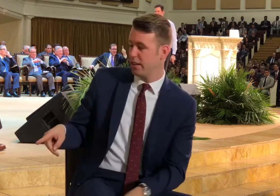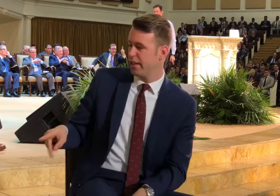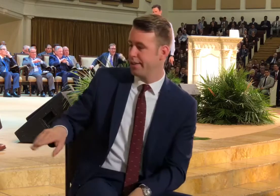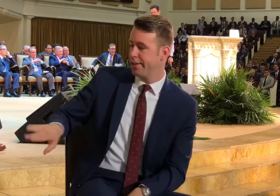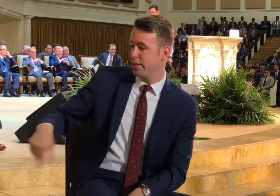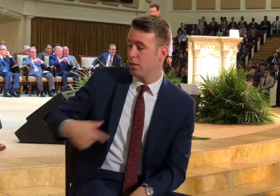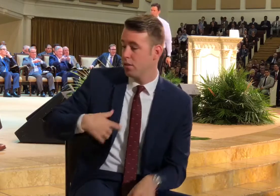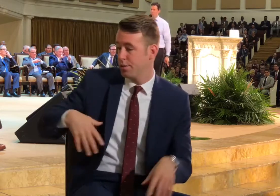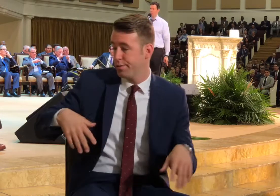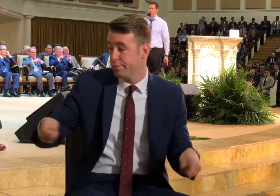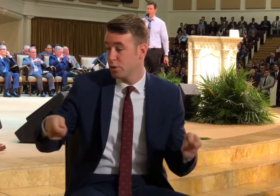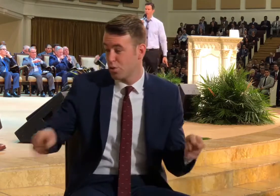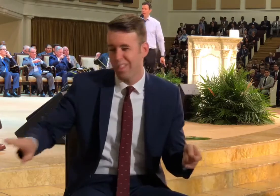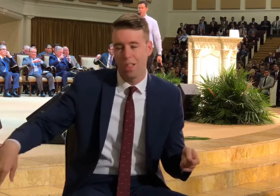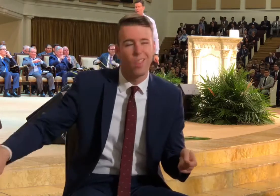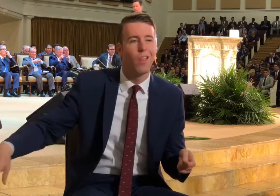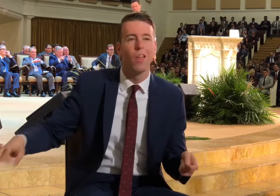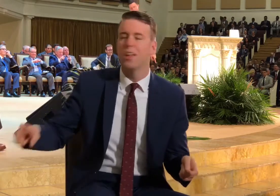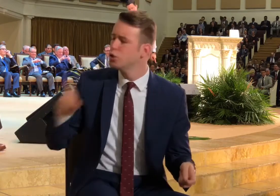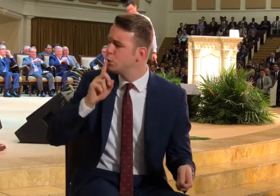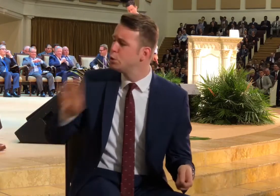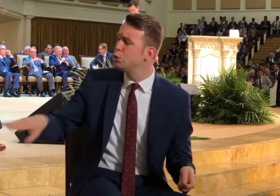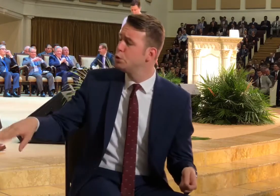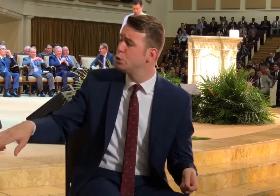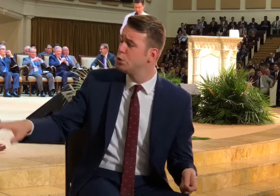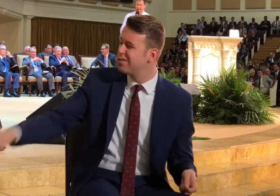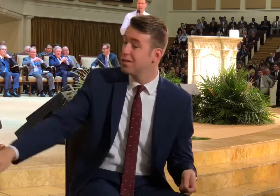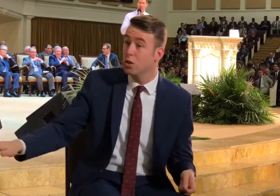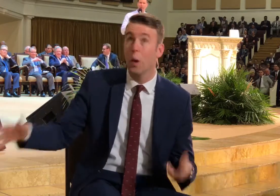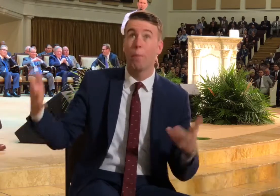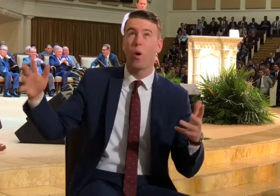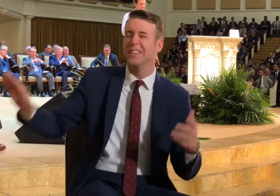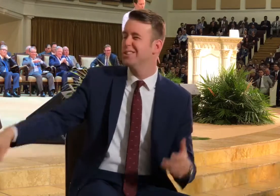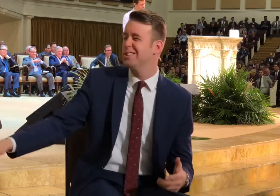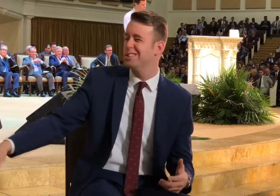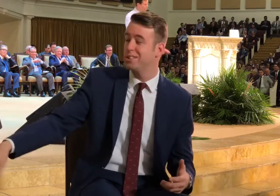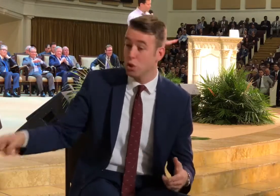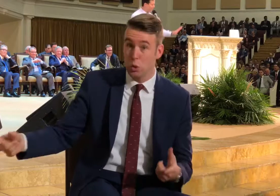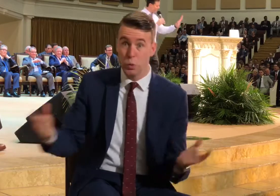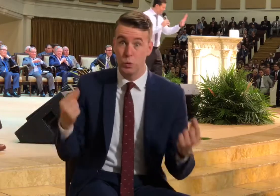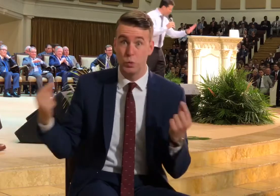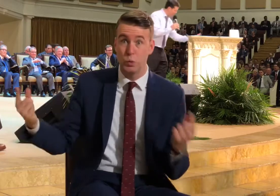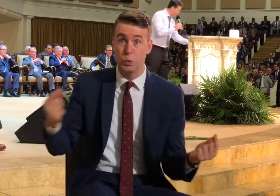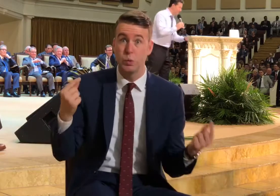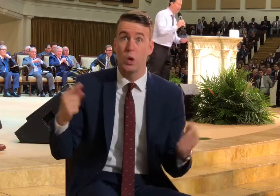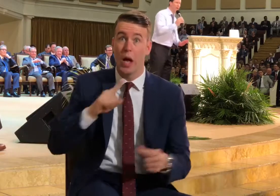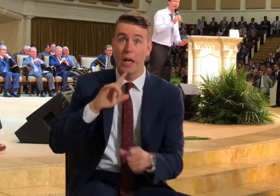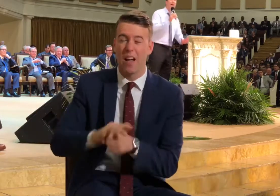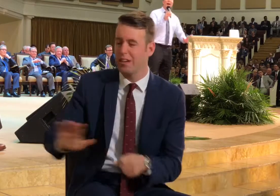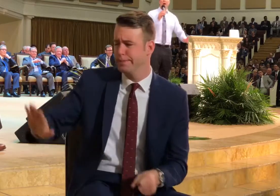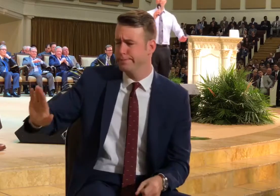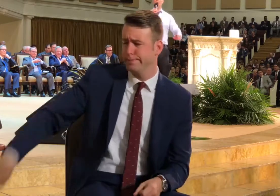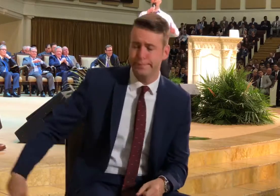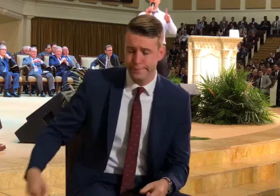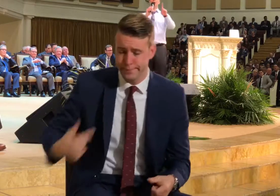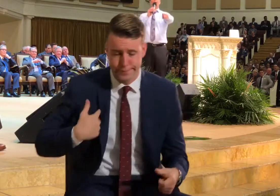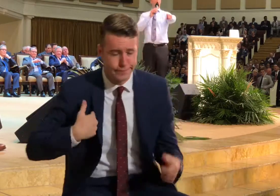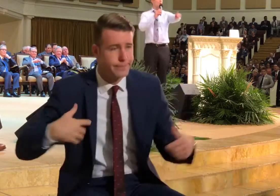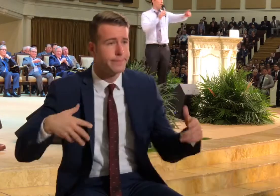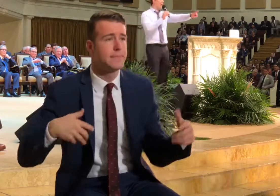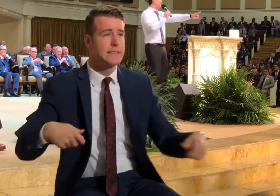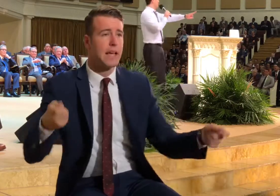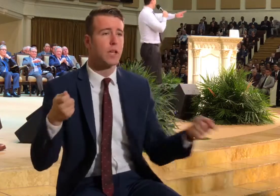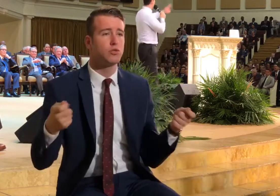dominion. I'm taking over. You're going to shut that praise down. You're going to shut that covenant down. I'm going to